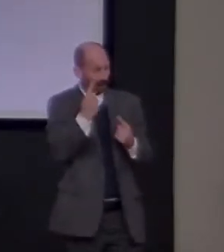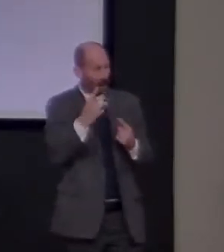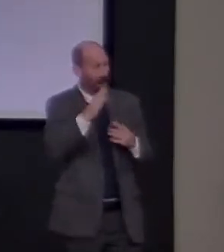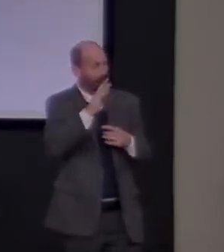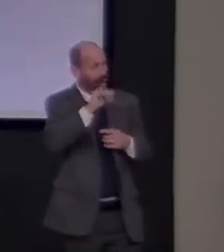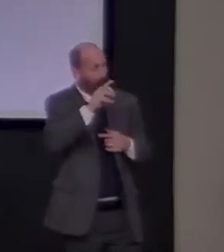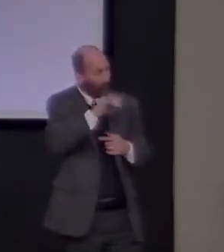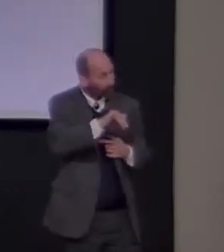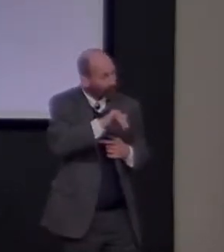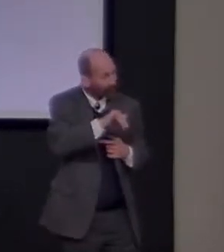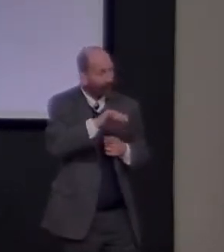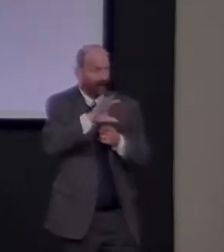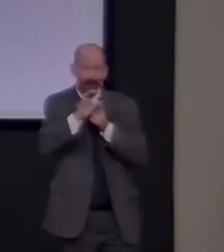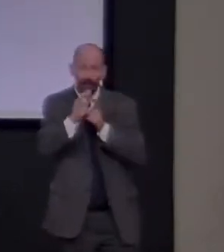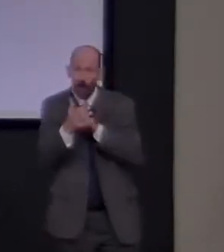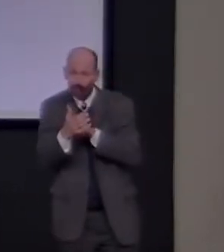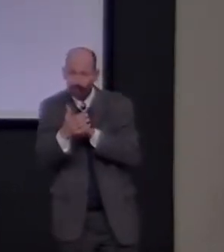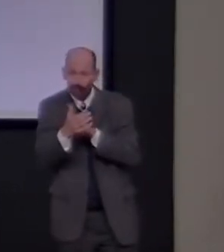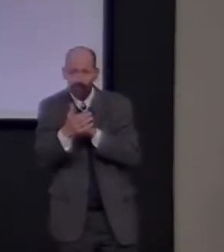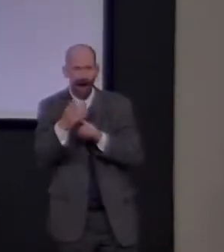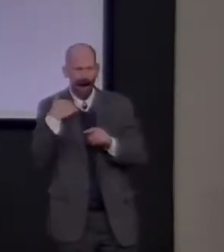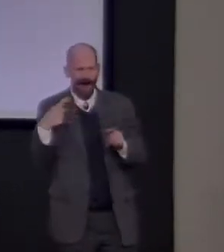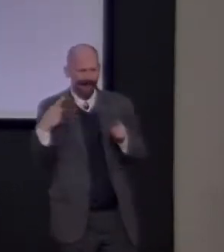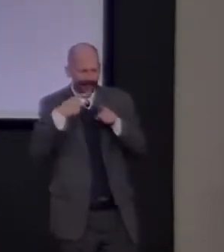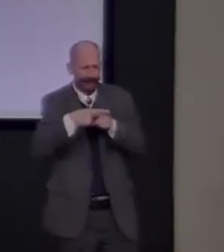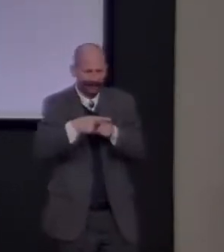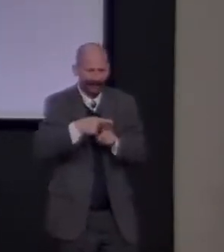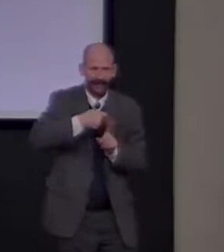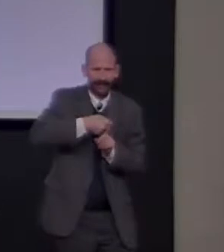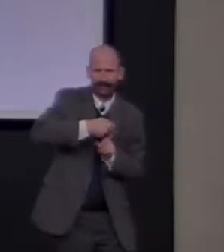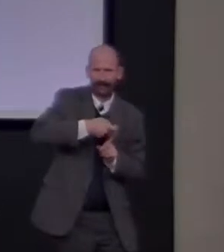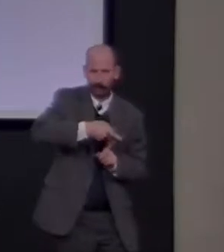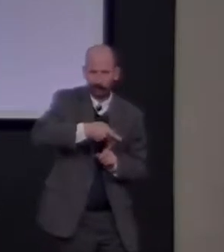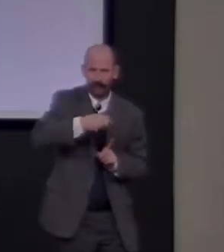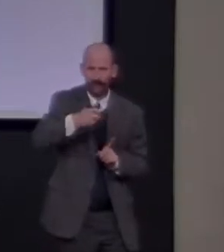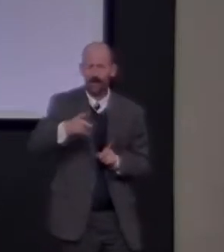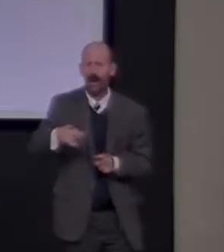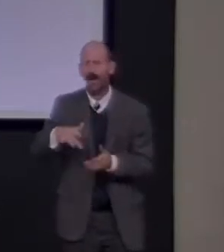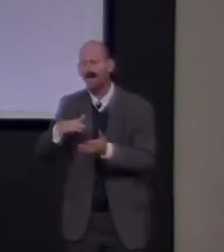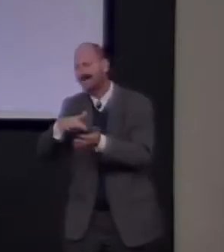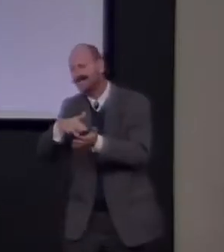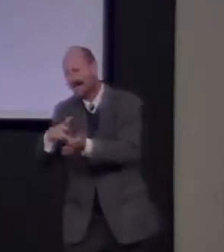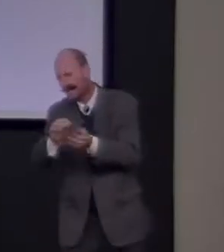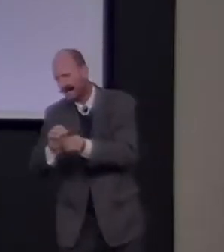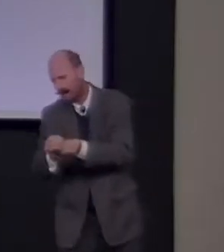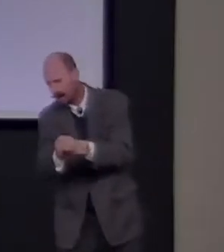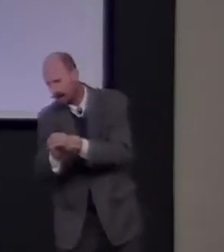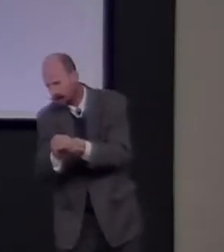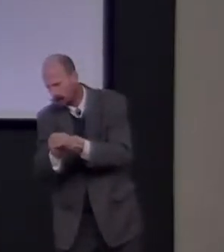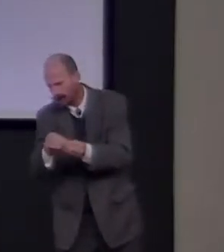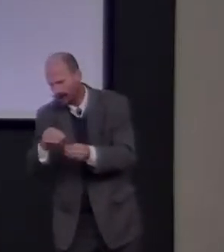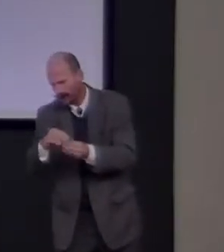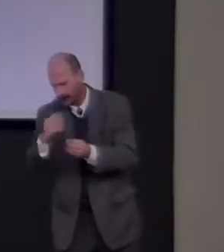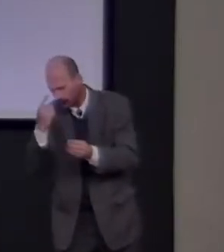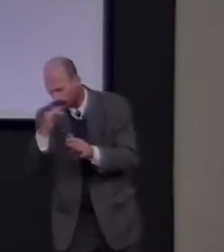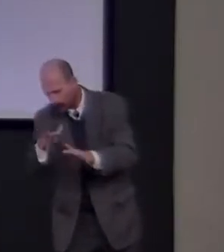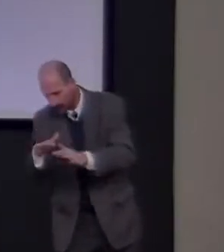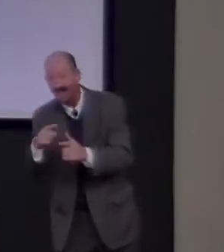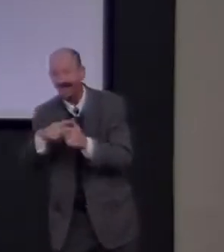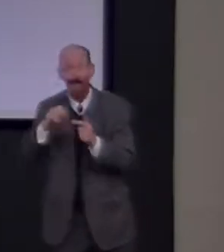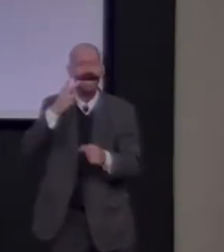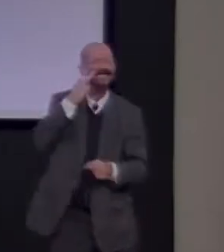culture interact. And so we can use the study of number to study a fundamental interaction between these